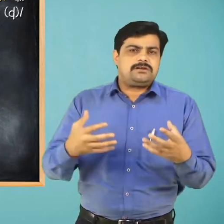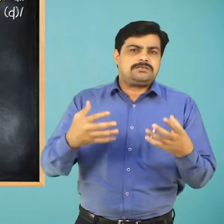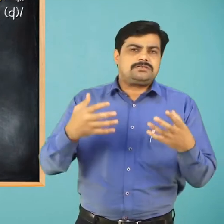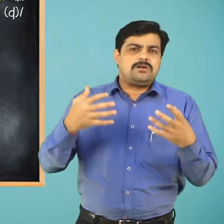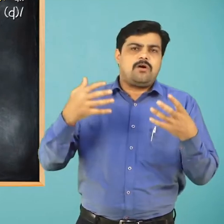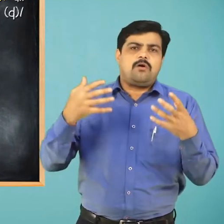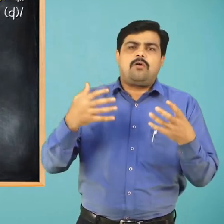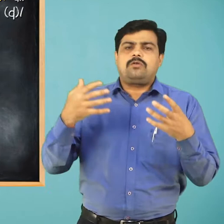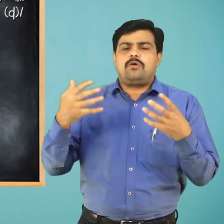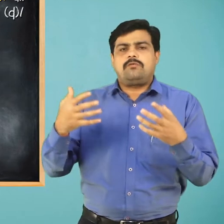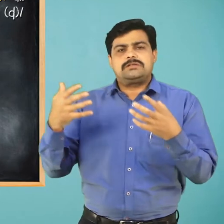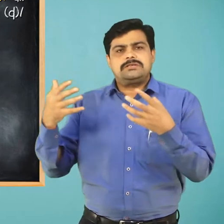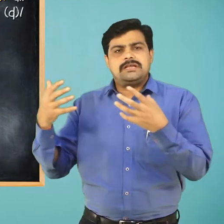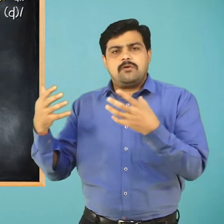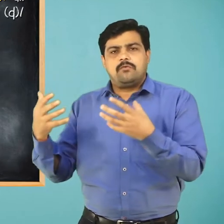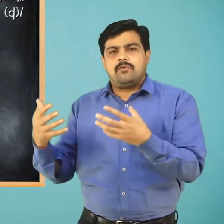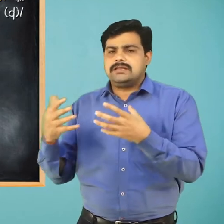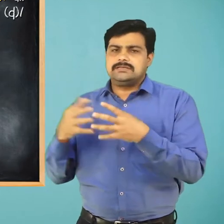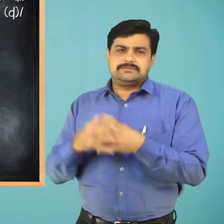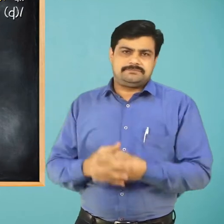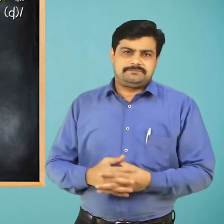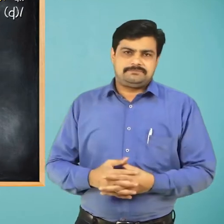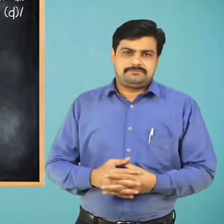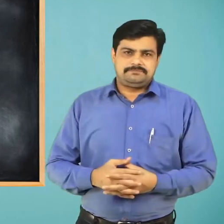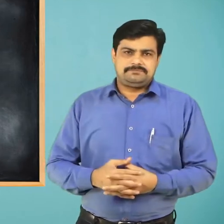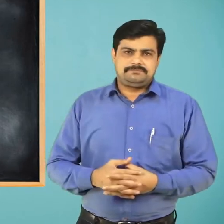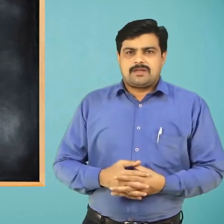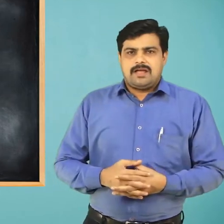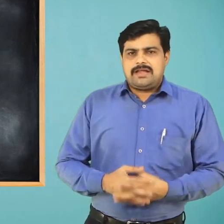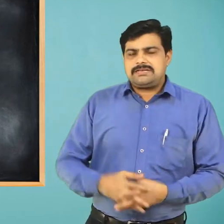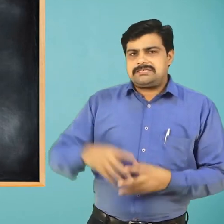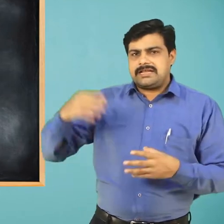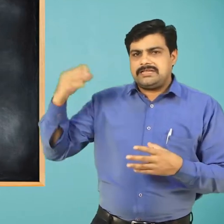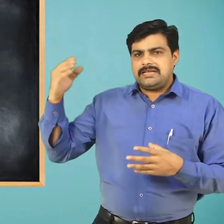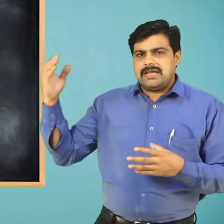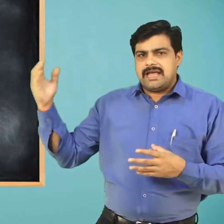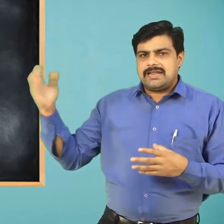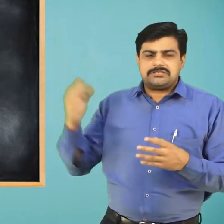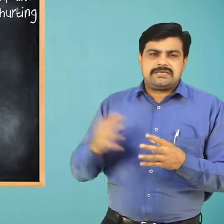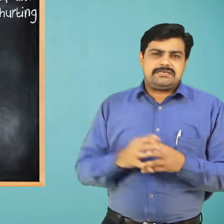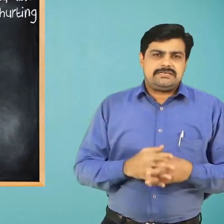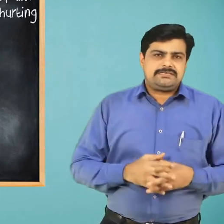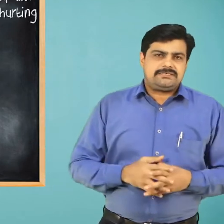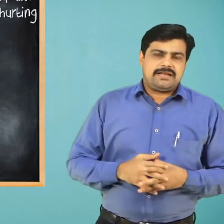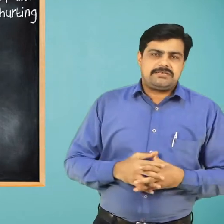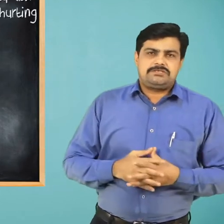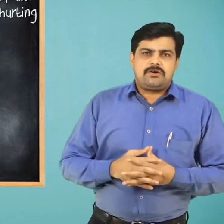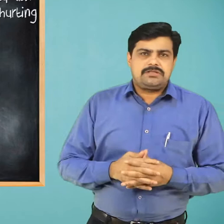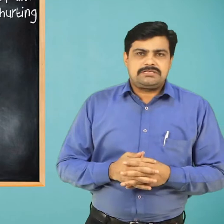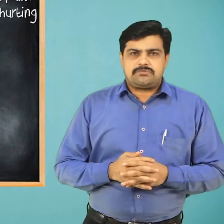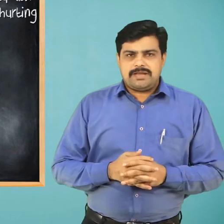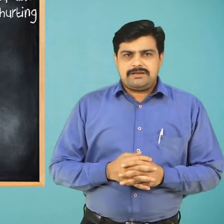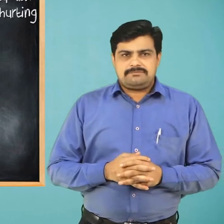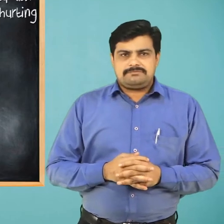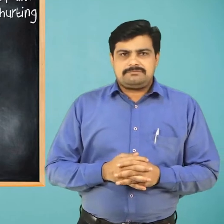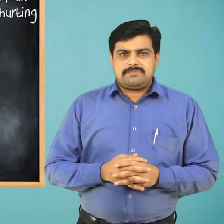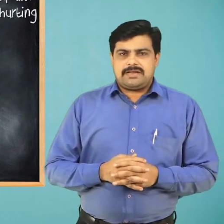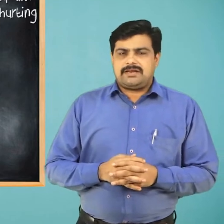players all over the world. Let's take the another sentence that is on the screen. Analyze